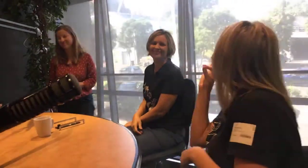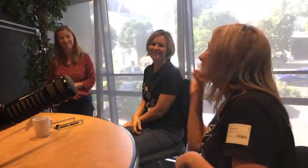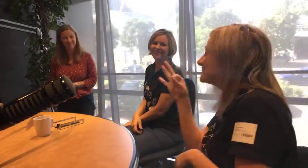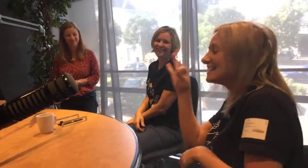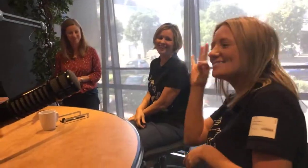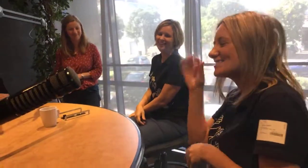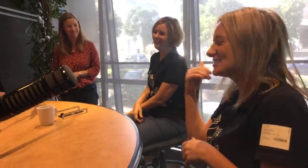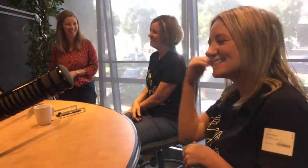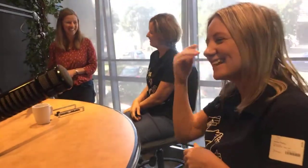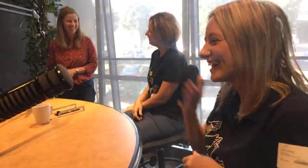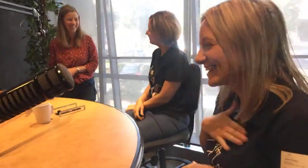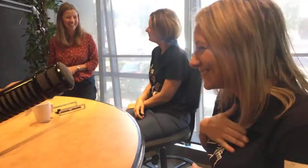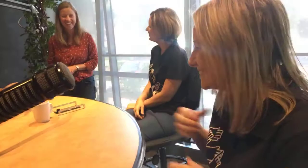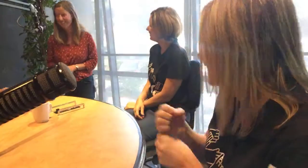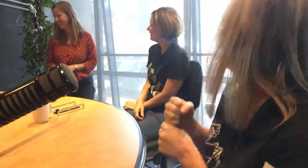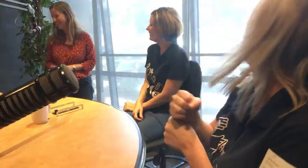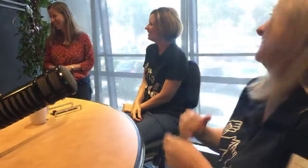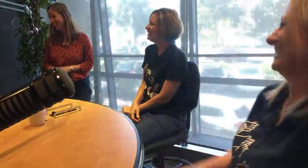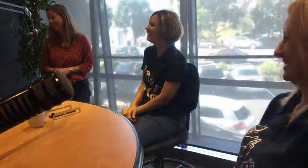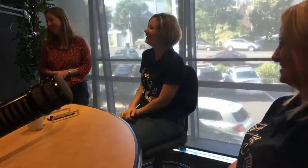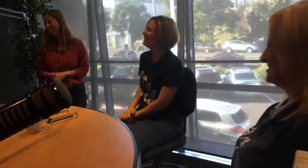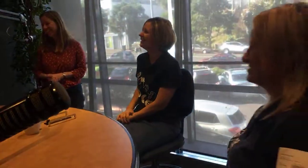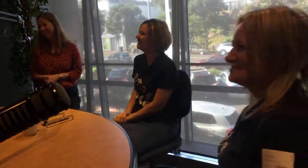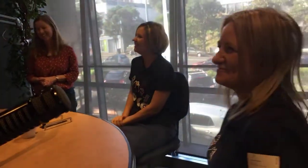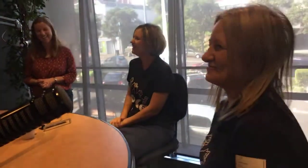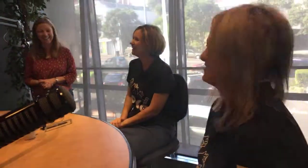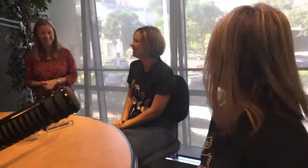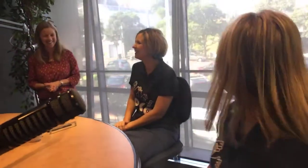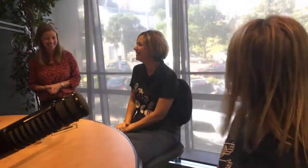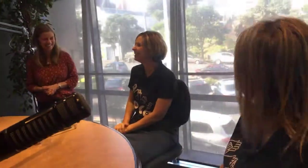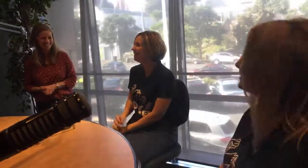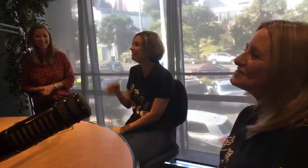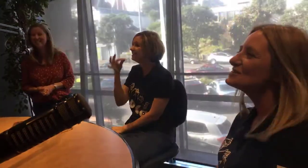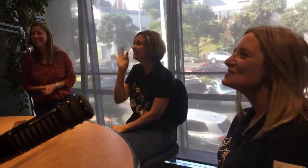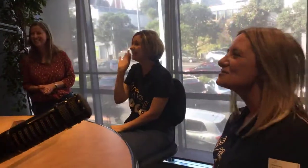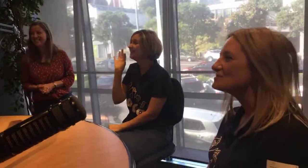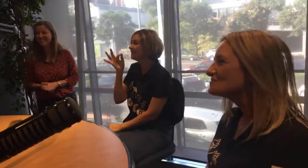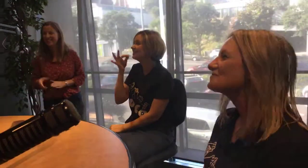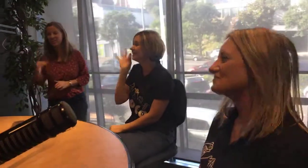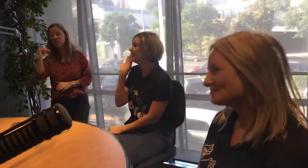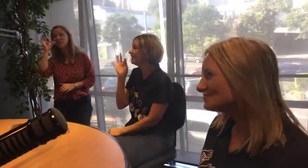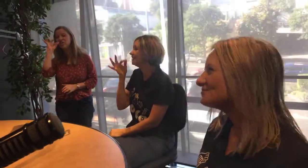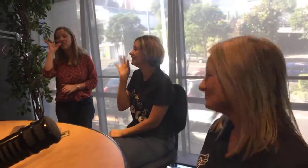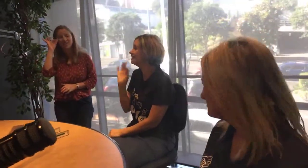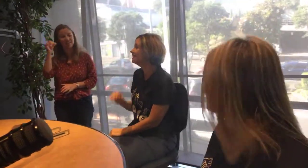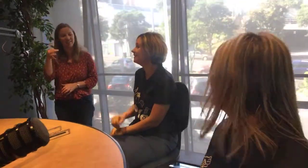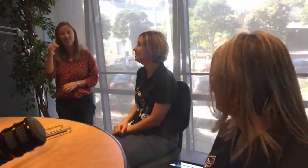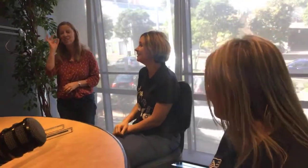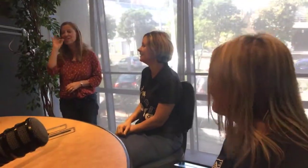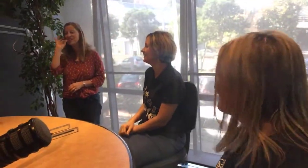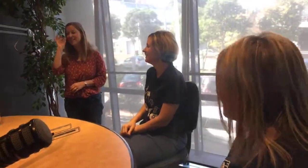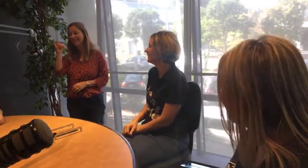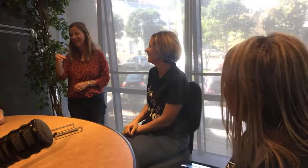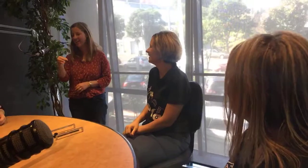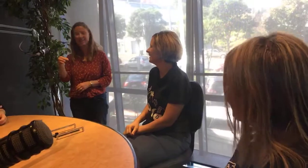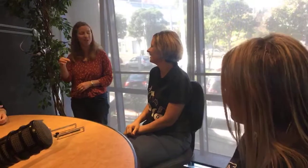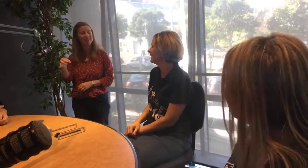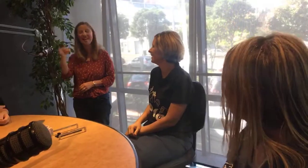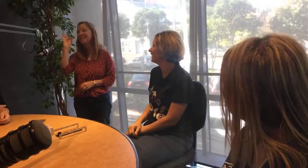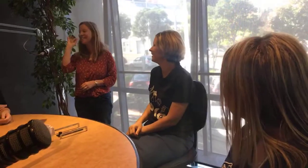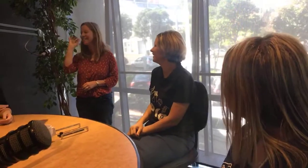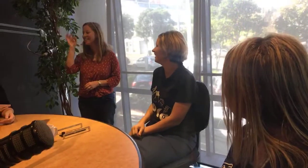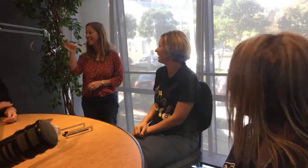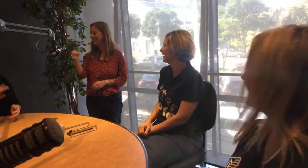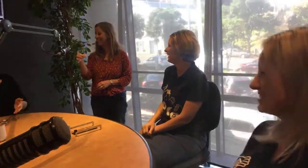Or tea. Victoria doesn't like Also, coffee. not a coffee There you person. Is this tea? Tea? This Oh. is the sign for tea, yes. Oh, that's